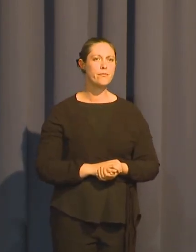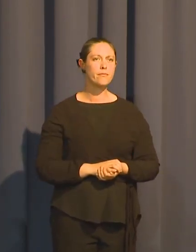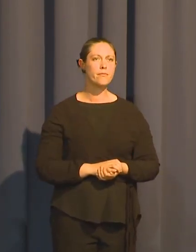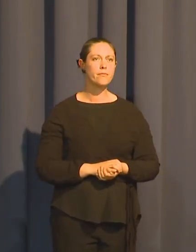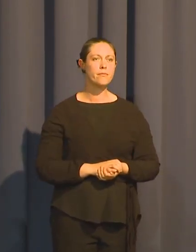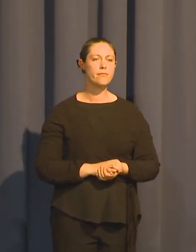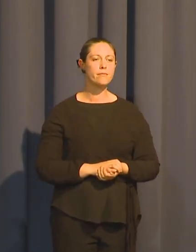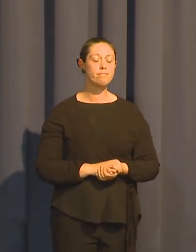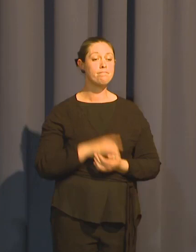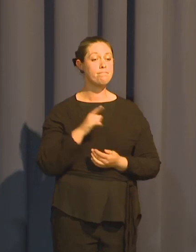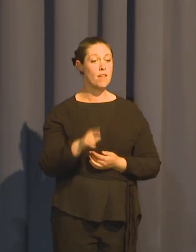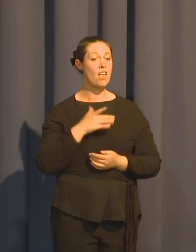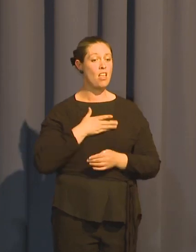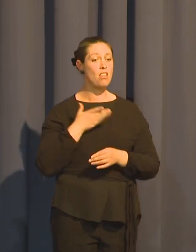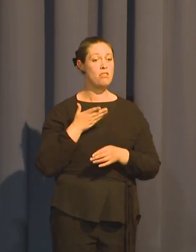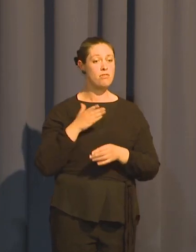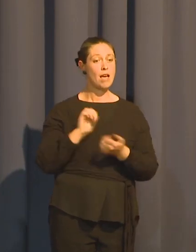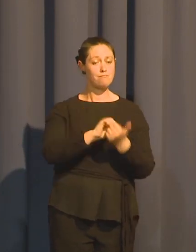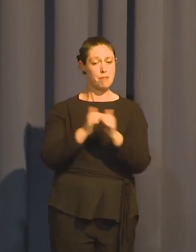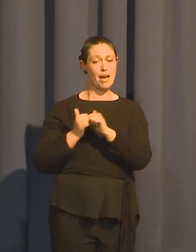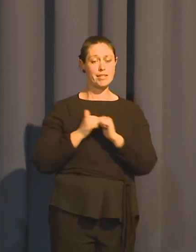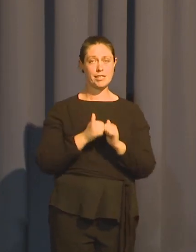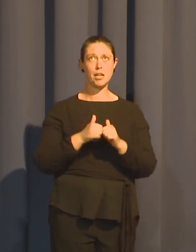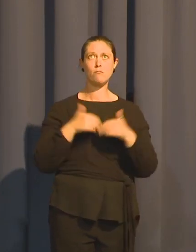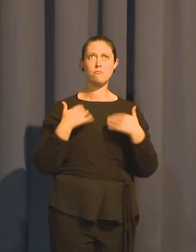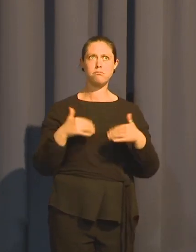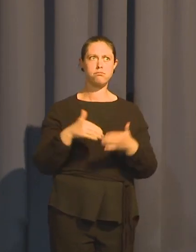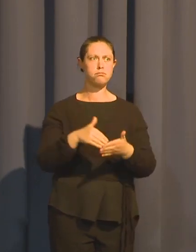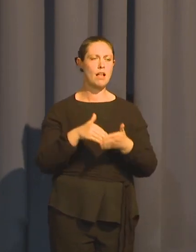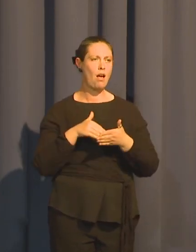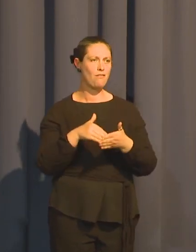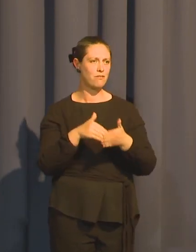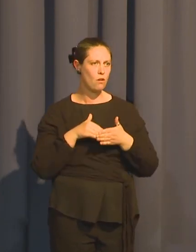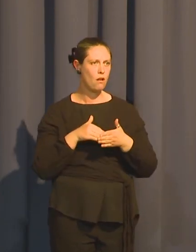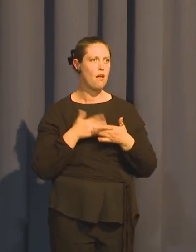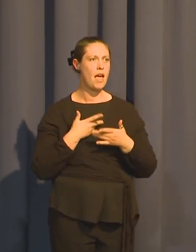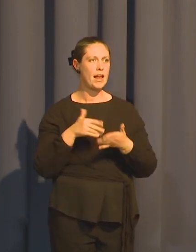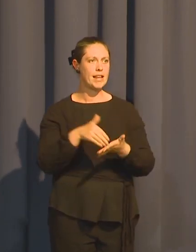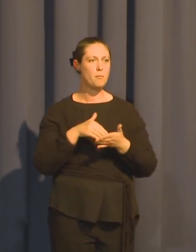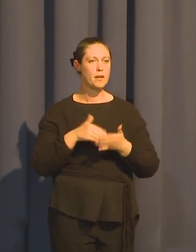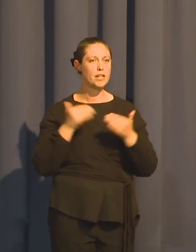That is proven fruitful and certainly helping us to move forward as quickly as possible.